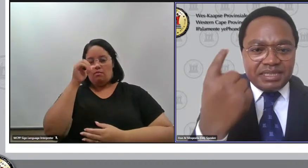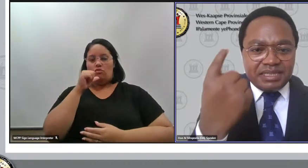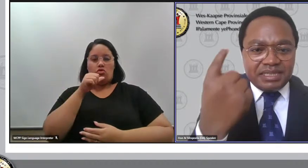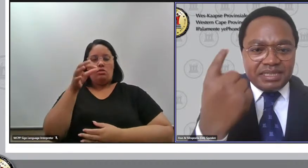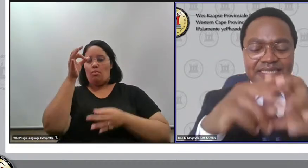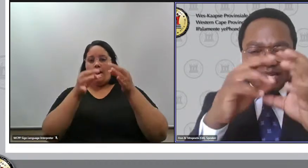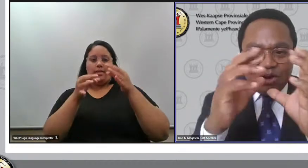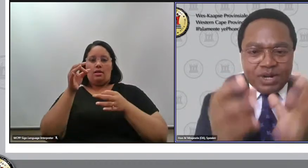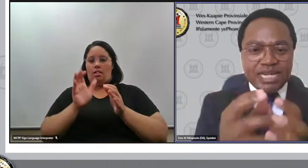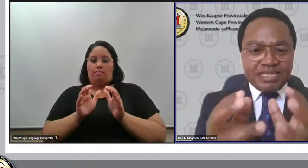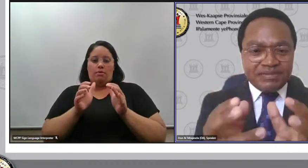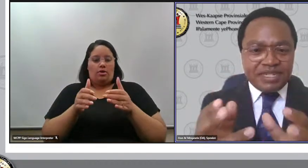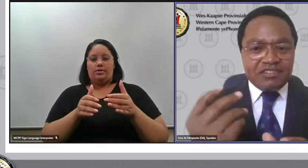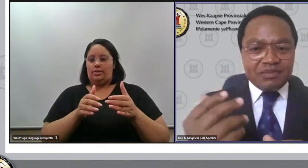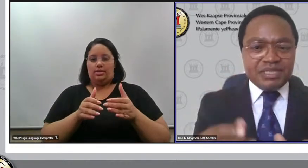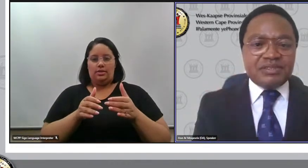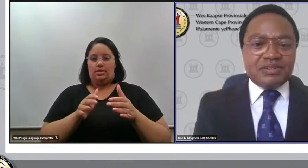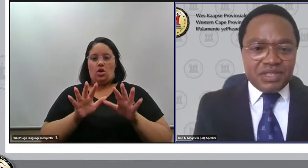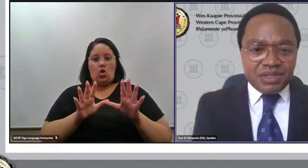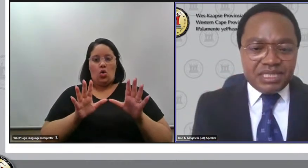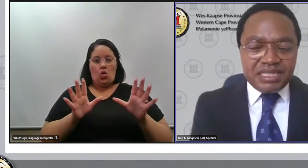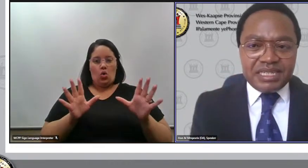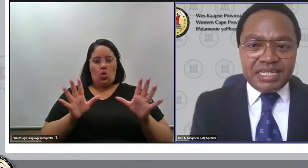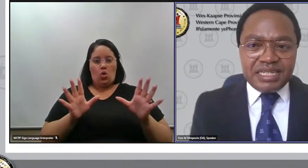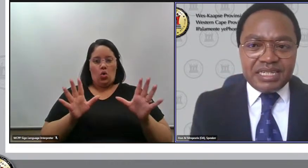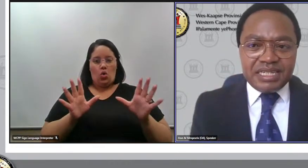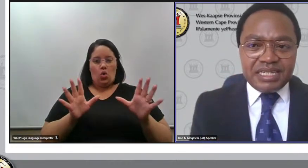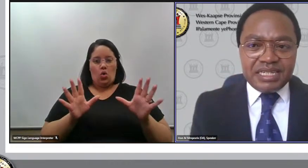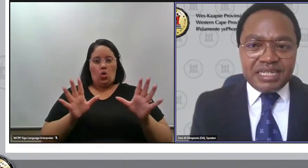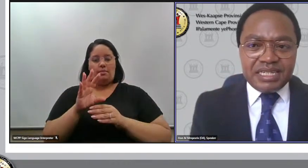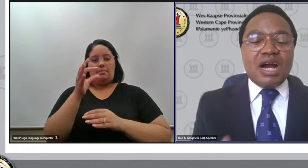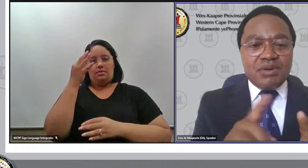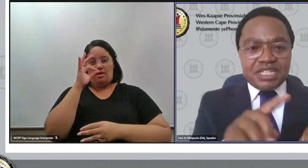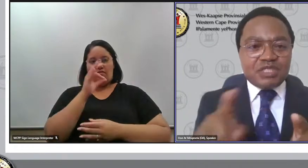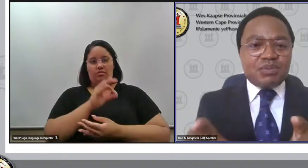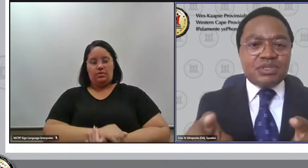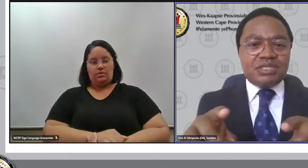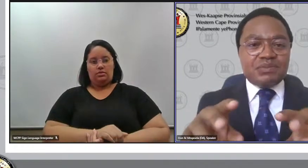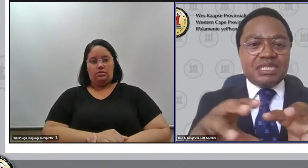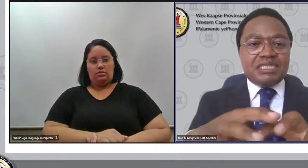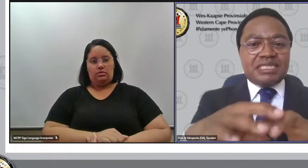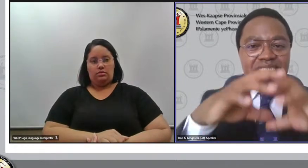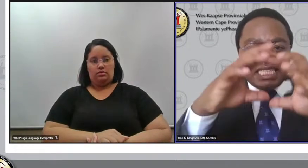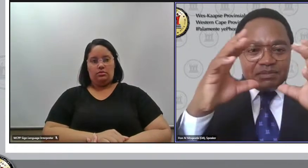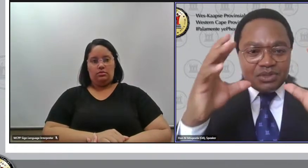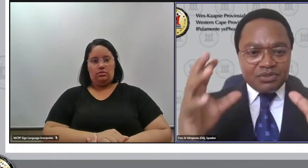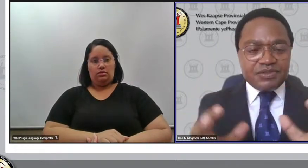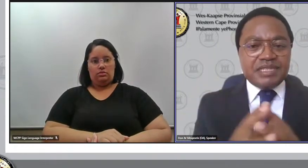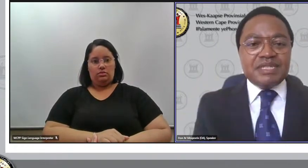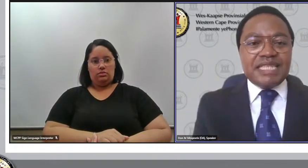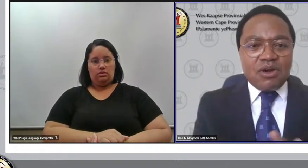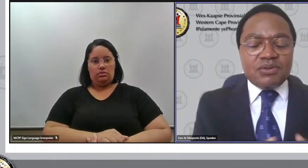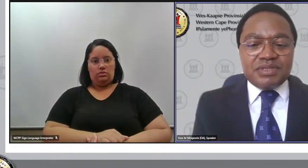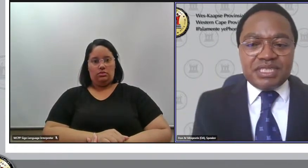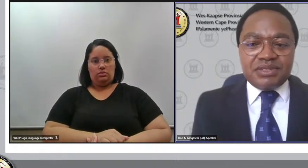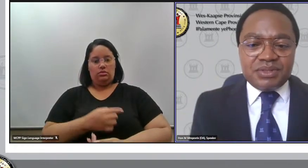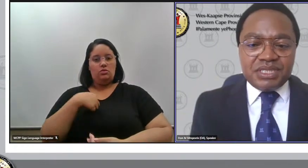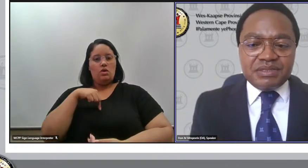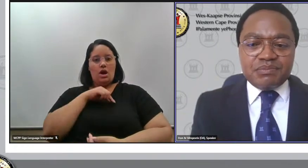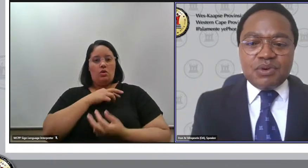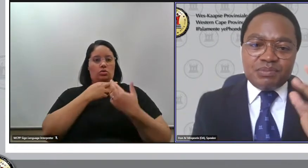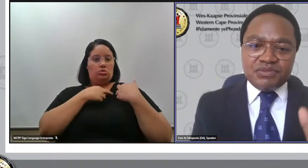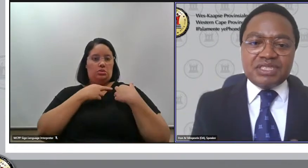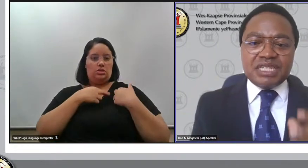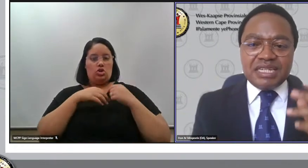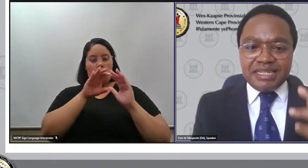party. It's a collective government of the Western Cape. So our responsibility in terms of the